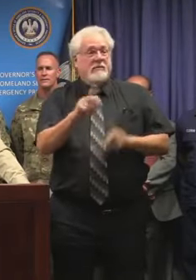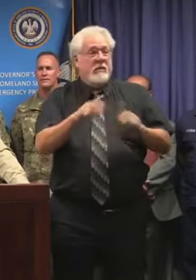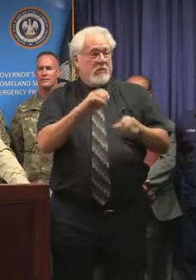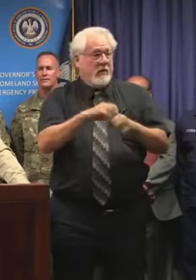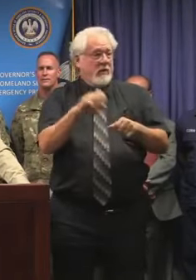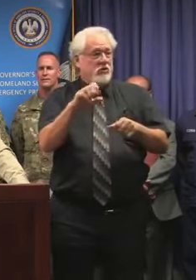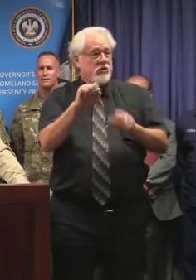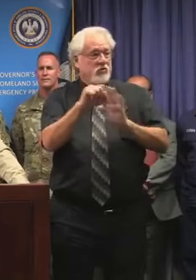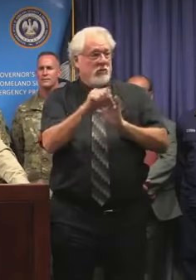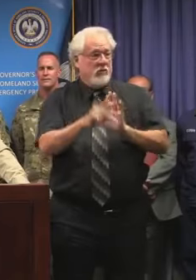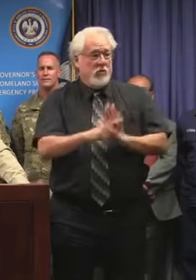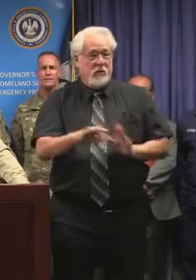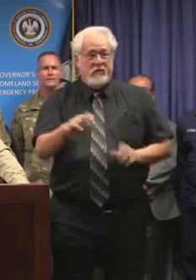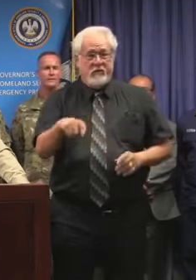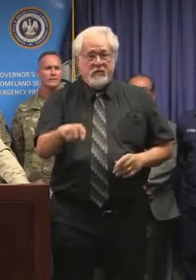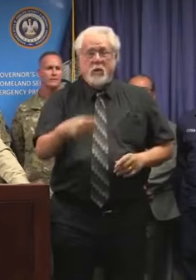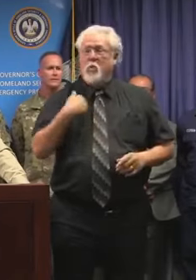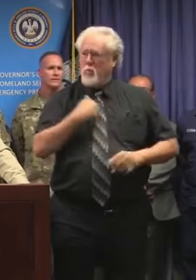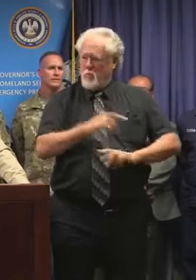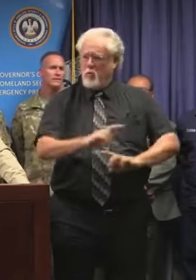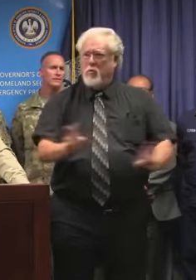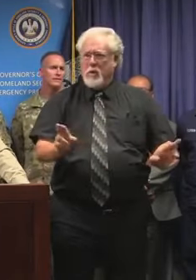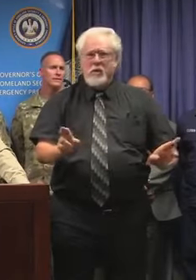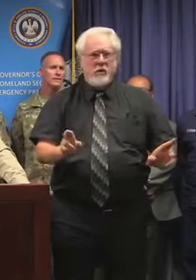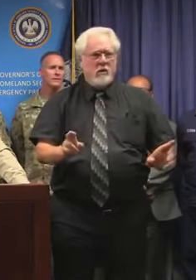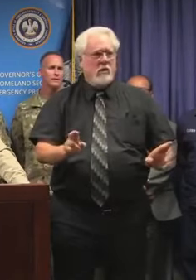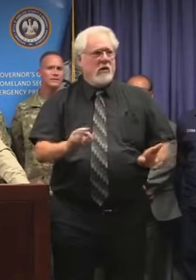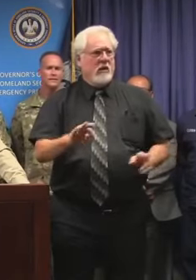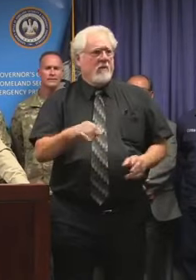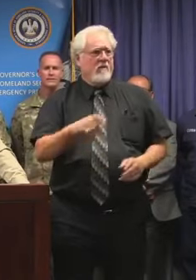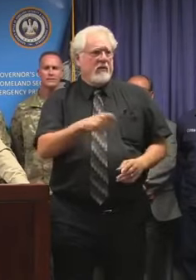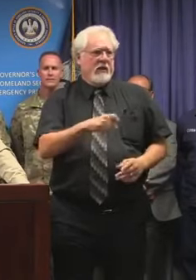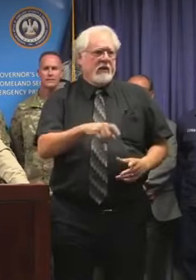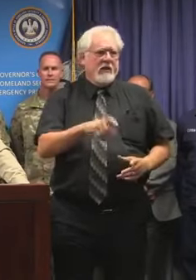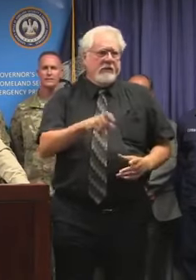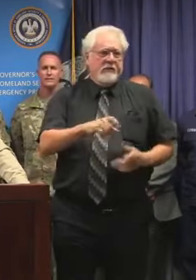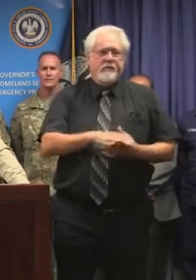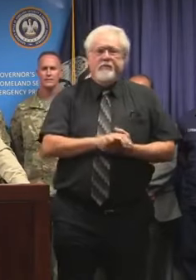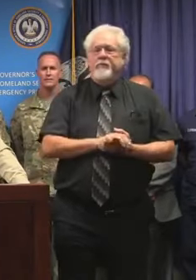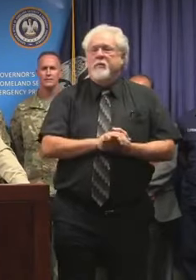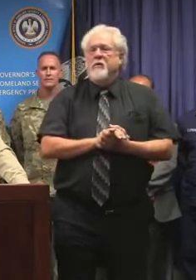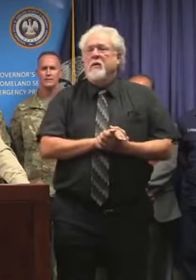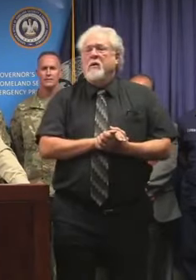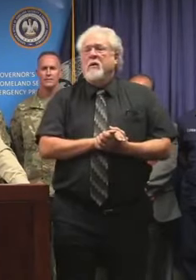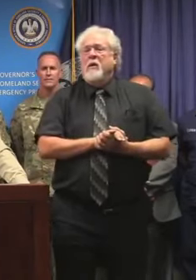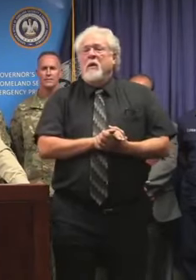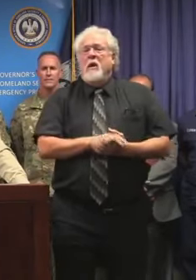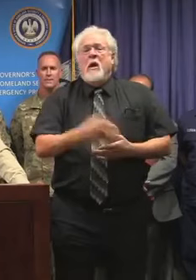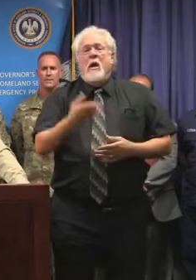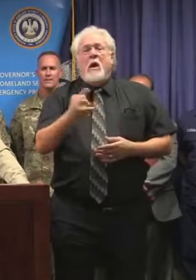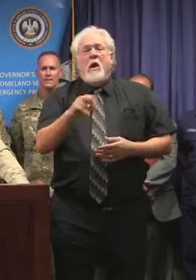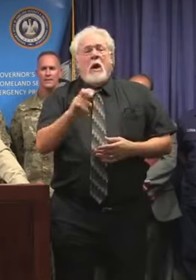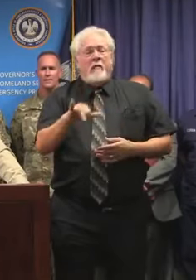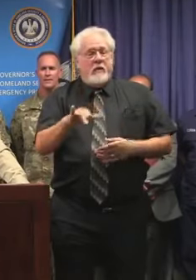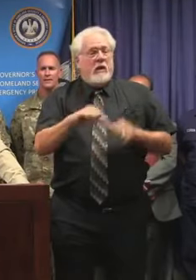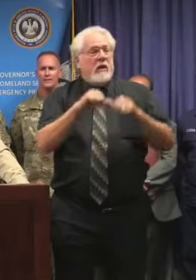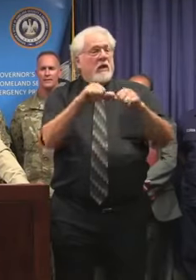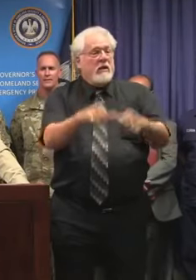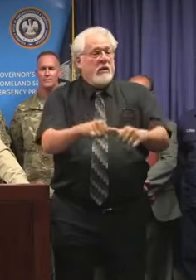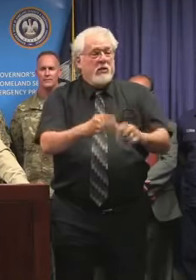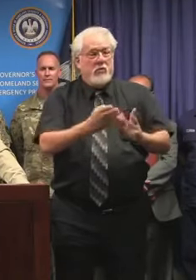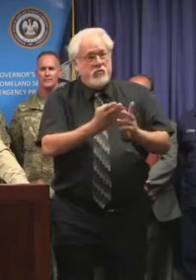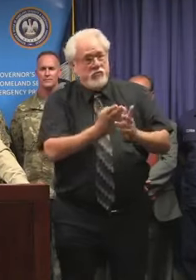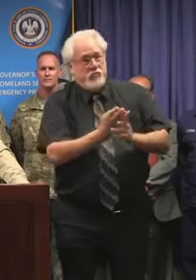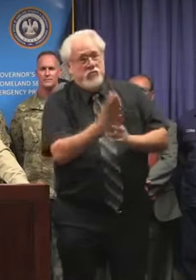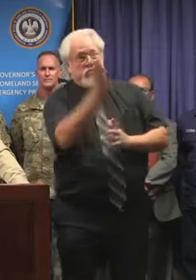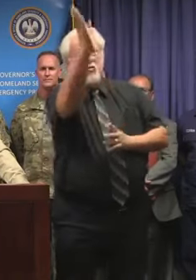Shreveport. We are ready to do that should they take us up on the offer. Now, Harvey is going to continue to make its way